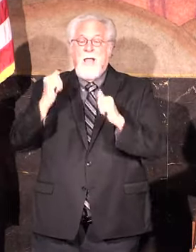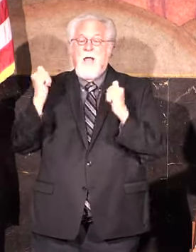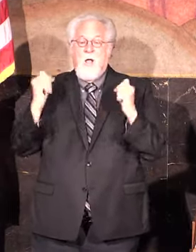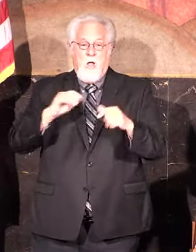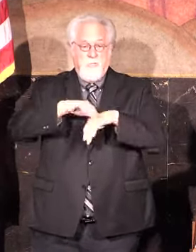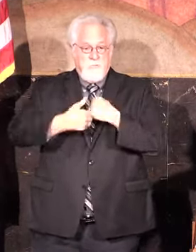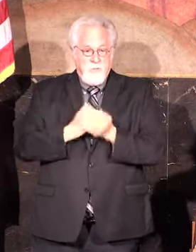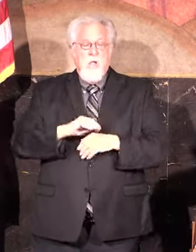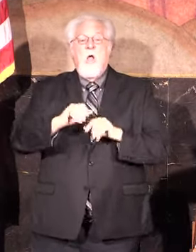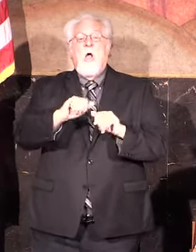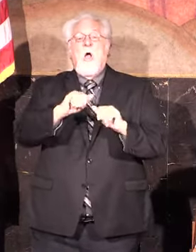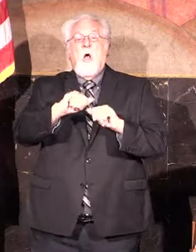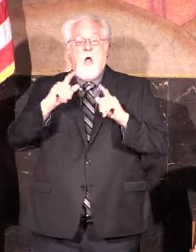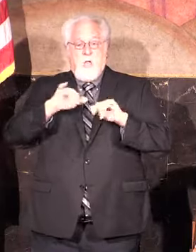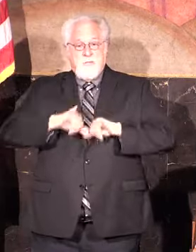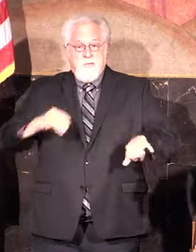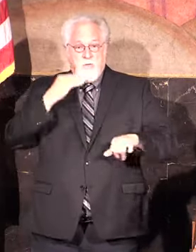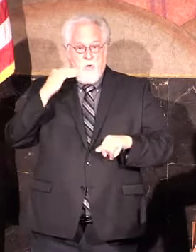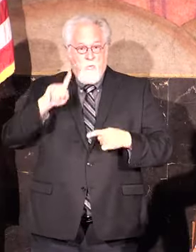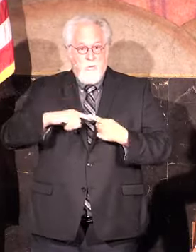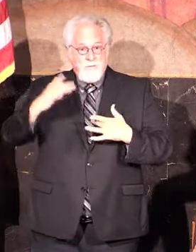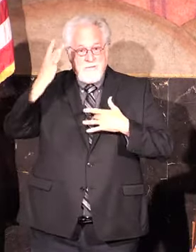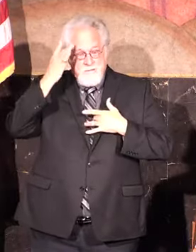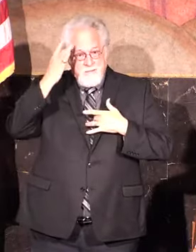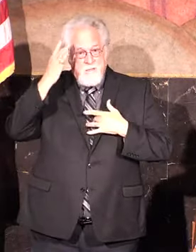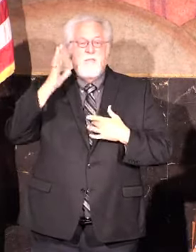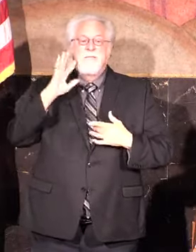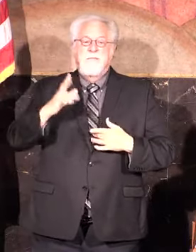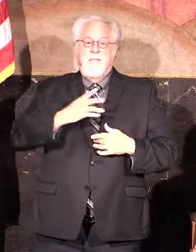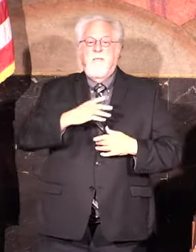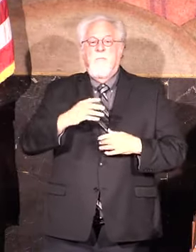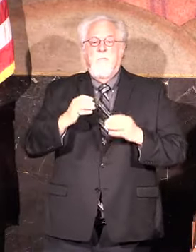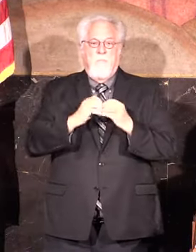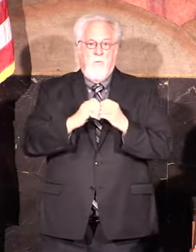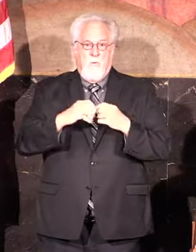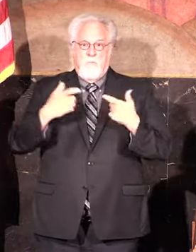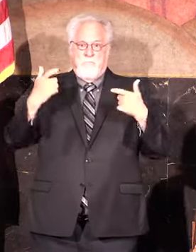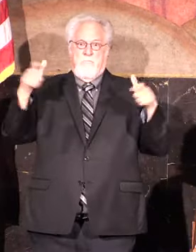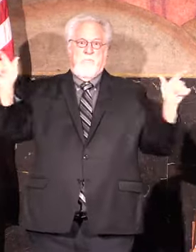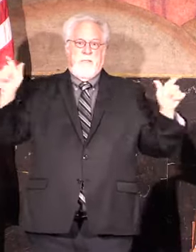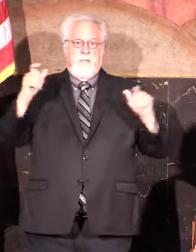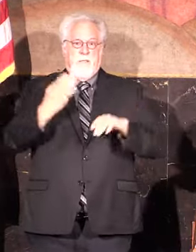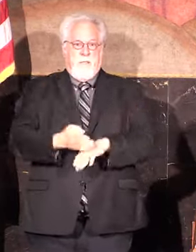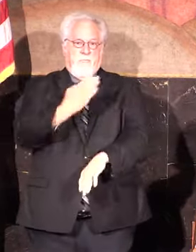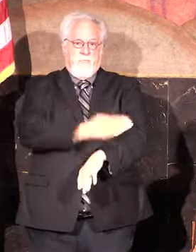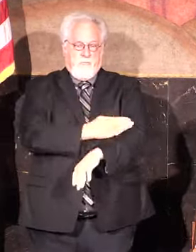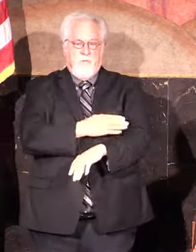everybody stayed home when they were sick, we would see much more dramatic improvement in our numbers.